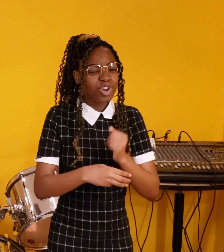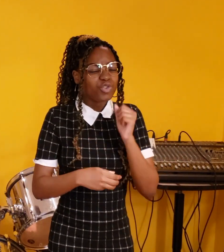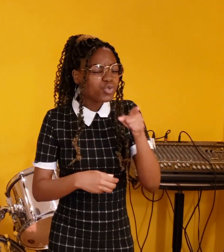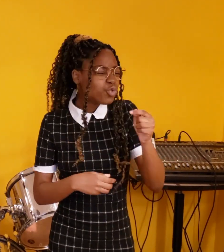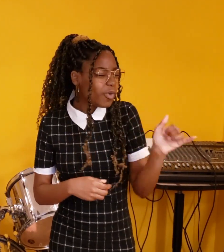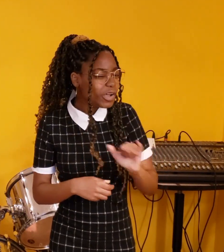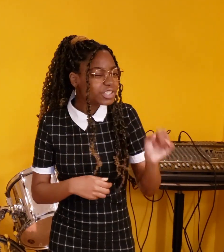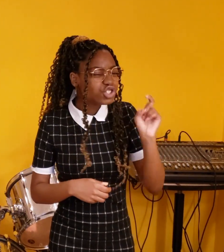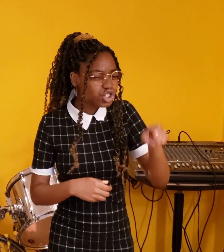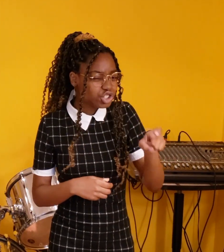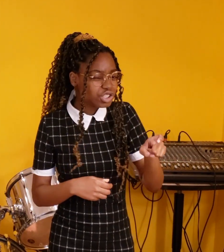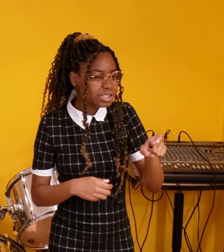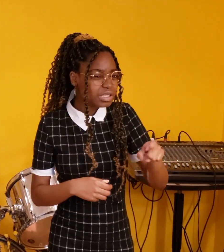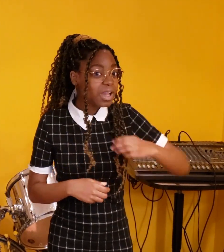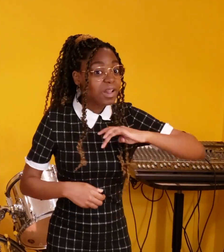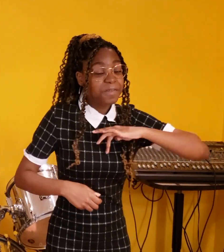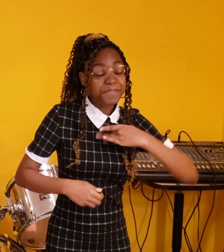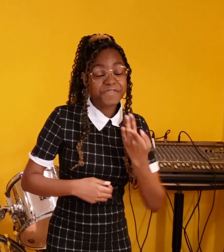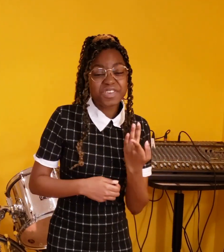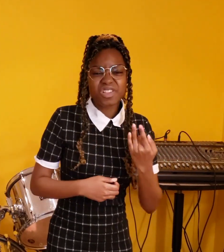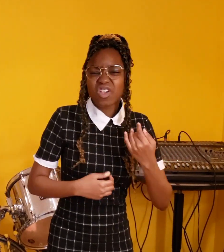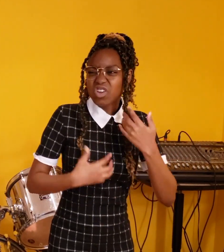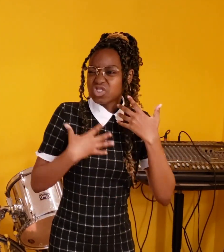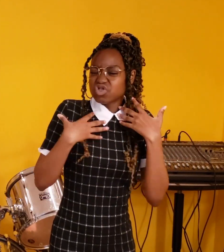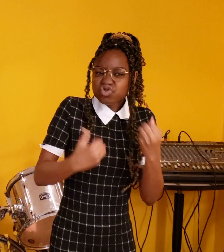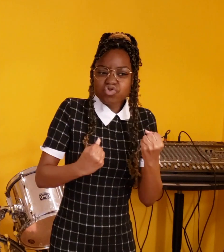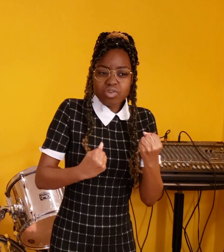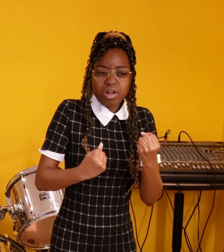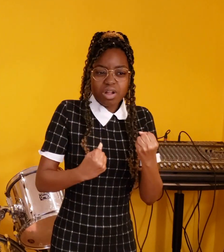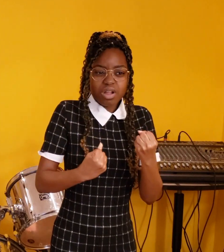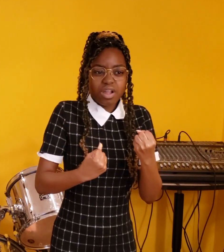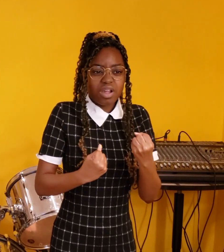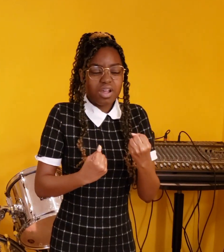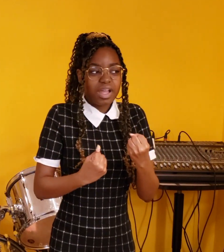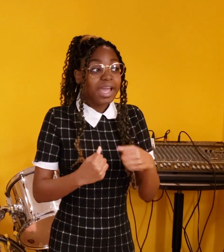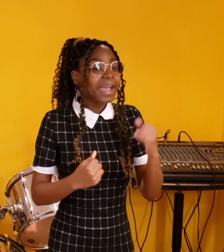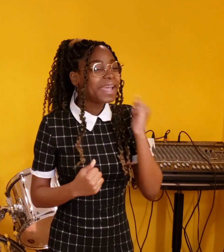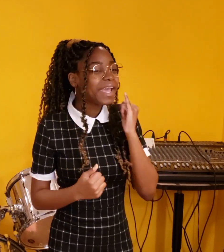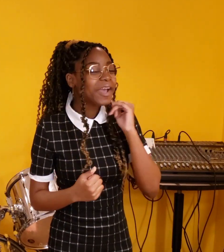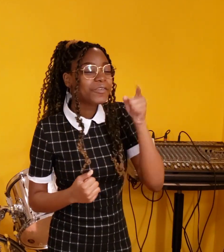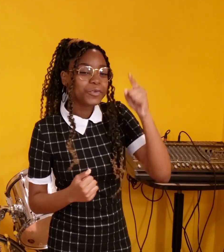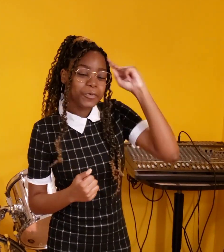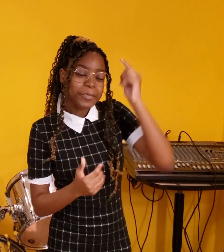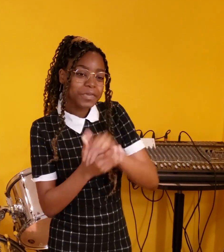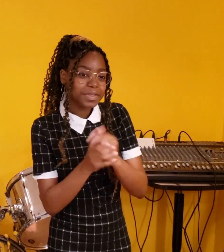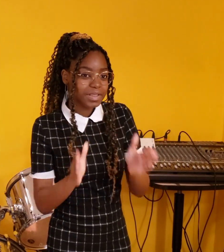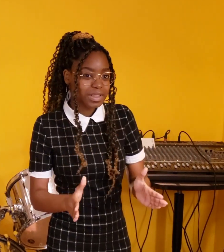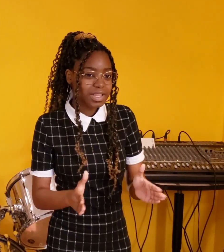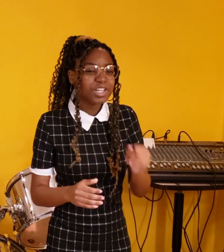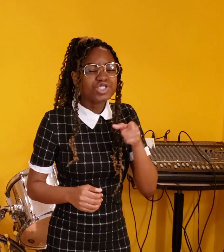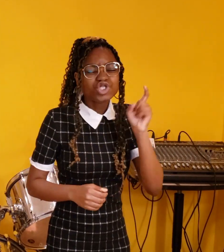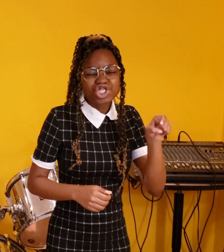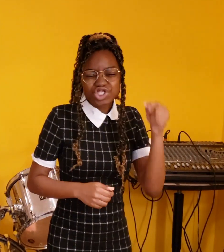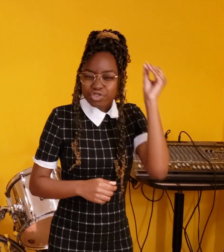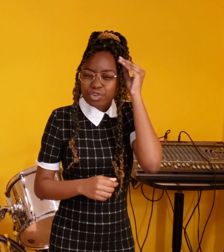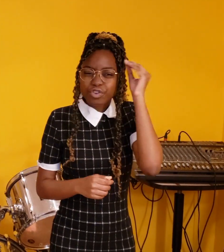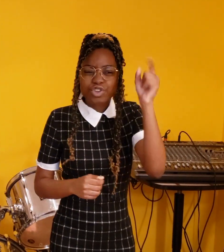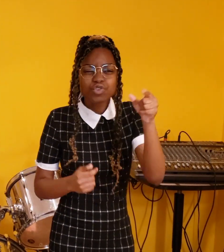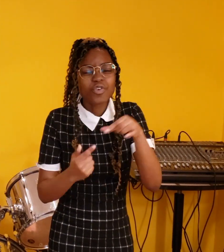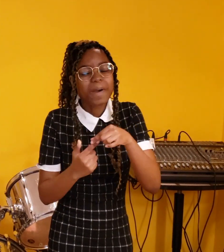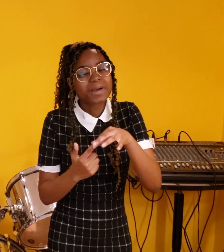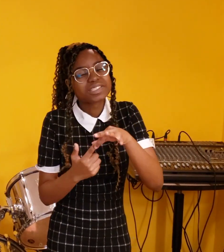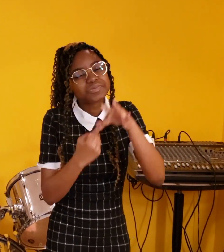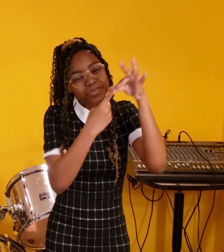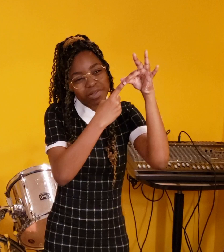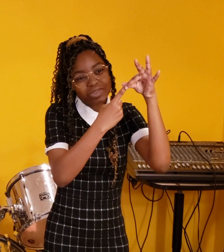confident. You should walk with a bounce in your steps, knowing that you are precious. So you see how precious